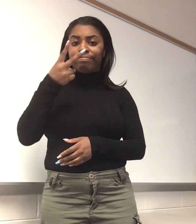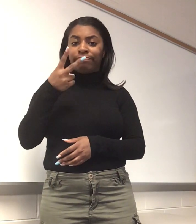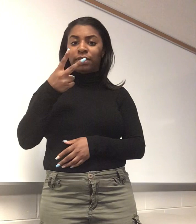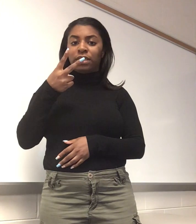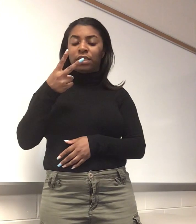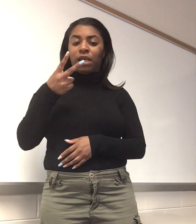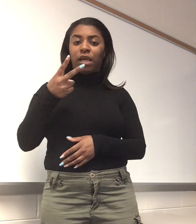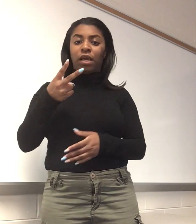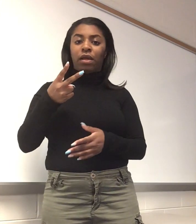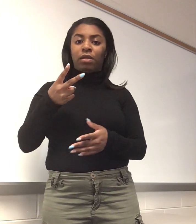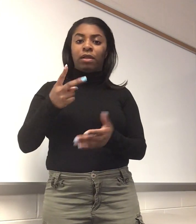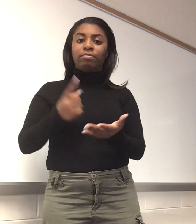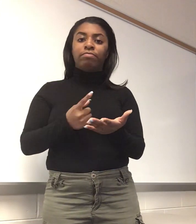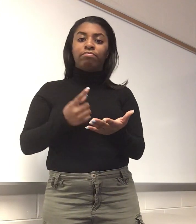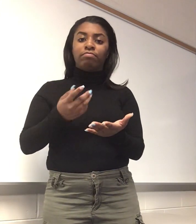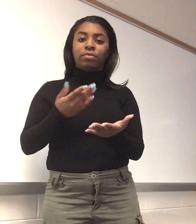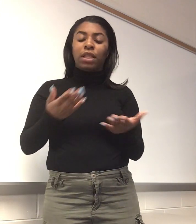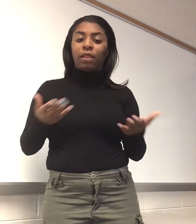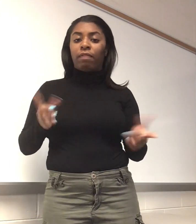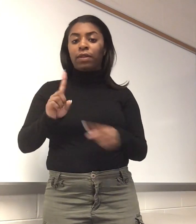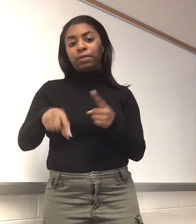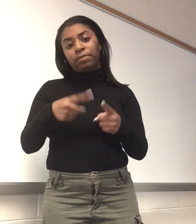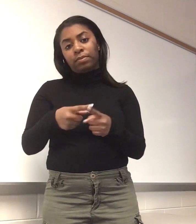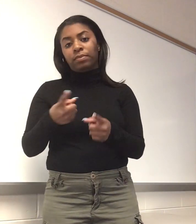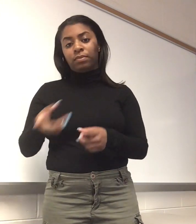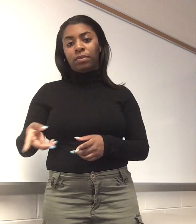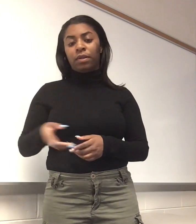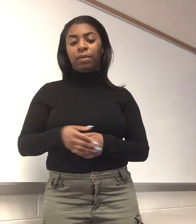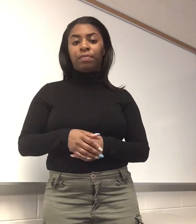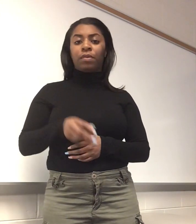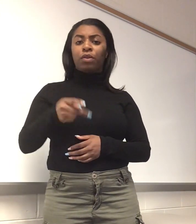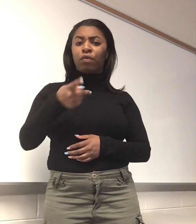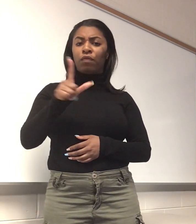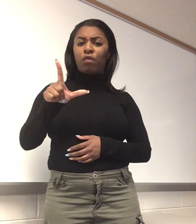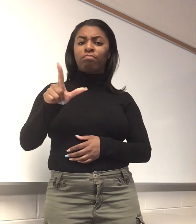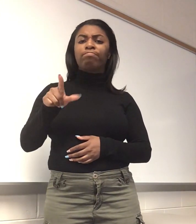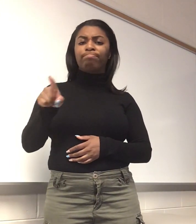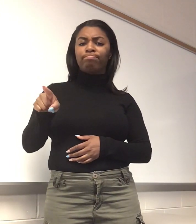wealthy people in society, and he gets away with it. How can the Fool get away with making these kinds of comments?